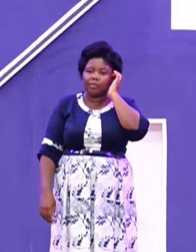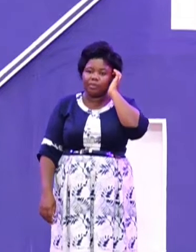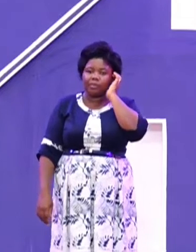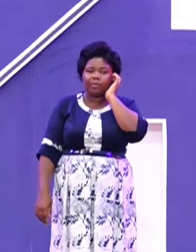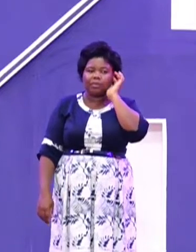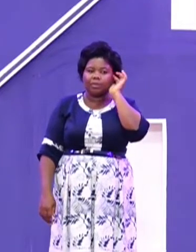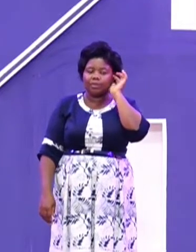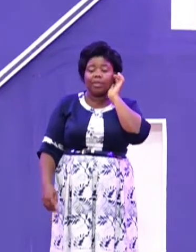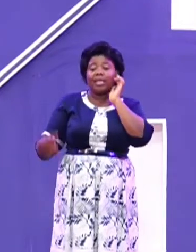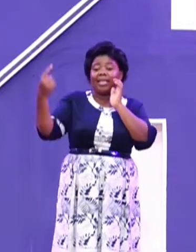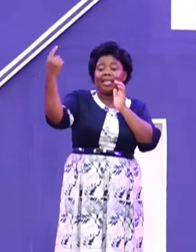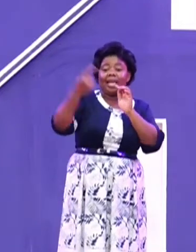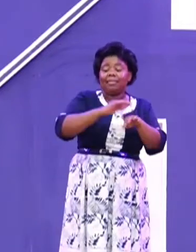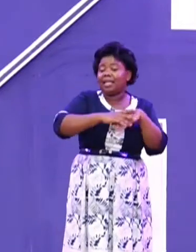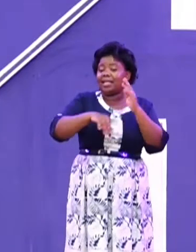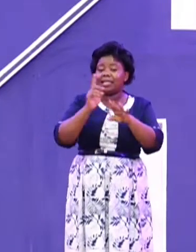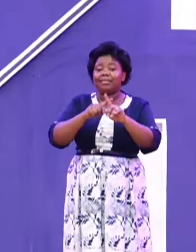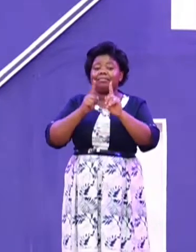He comes unannounced.